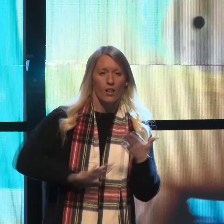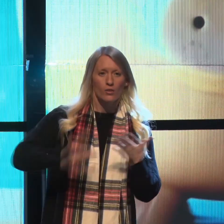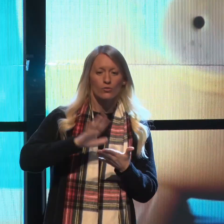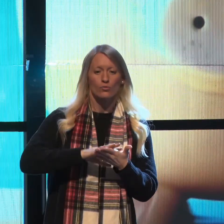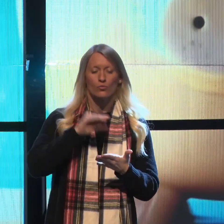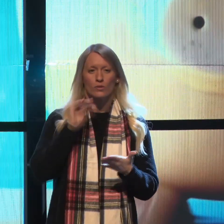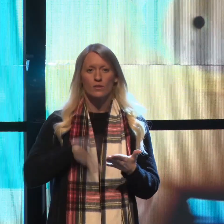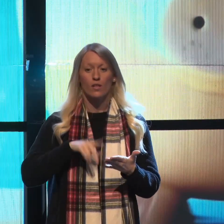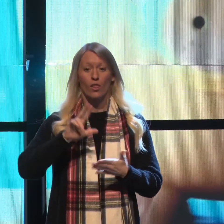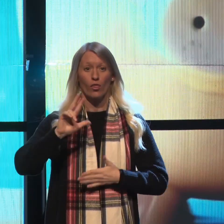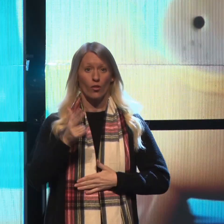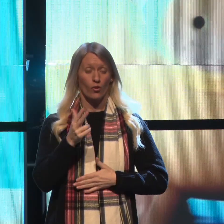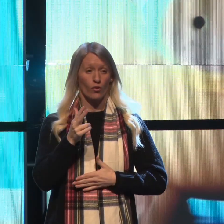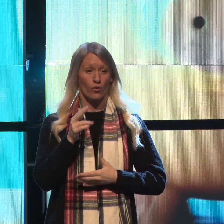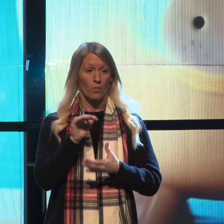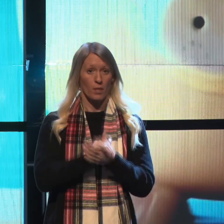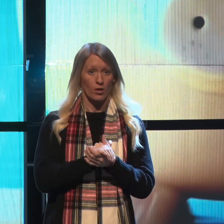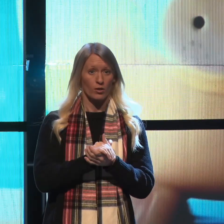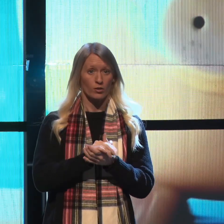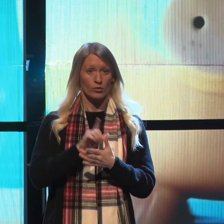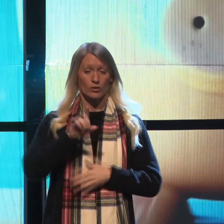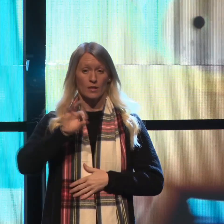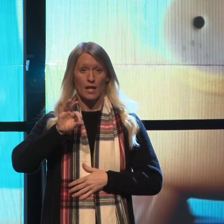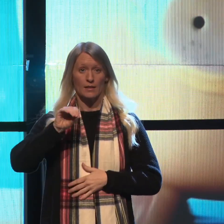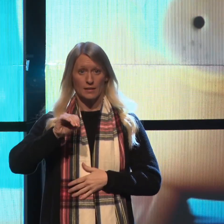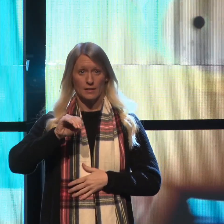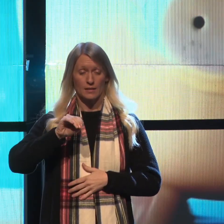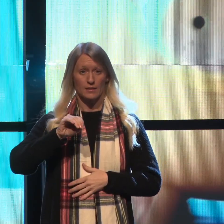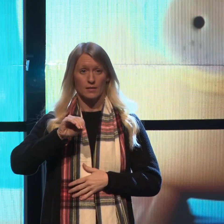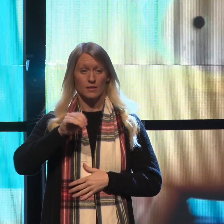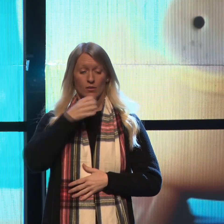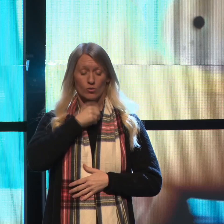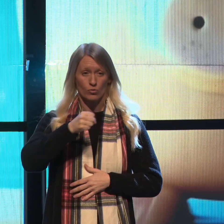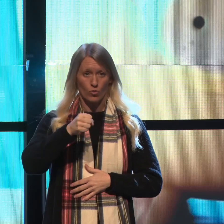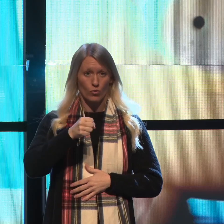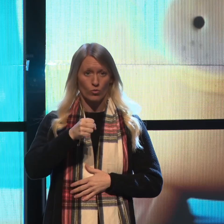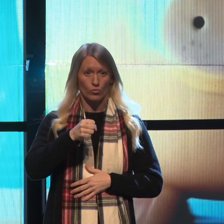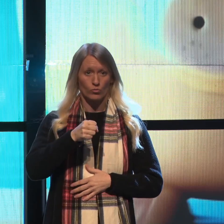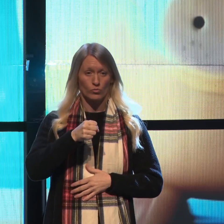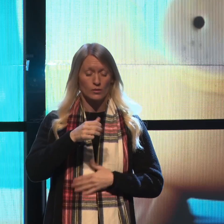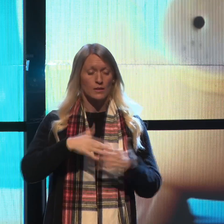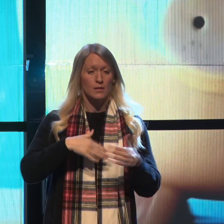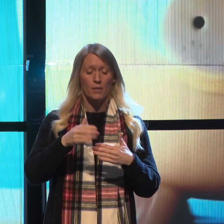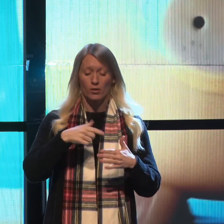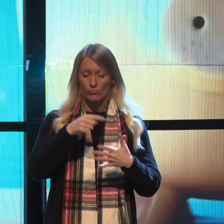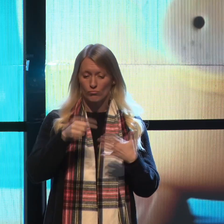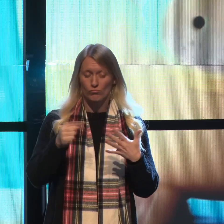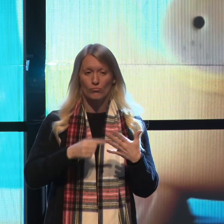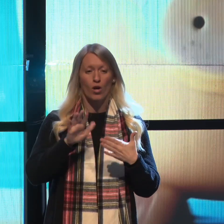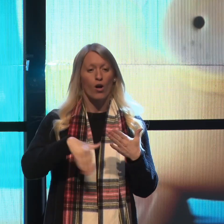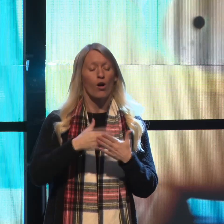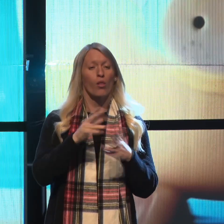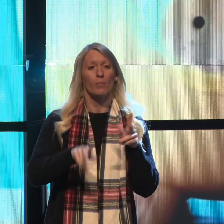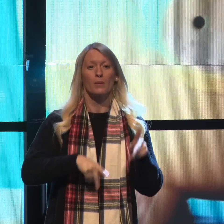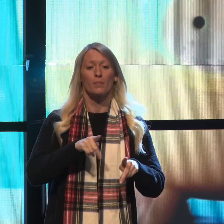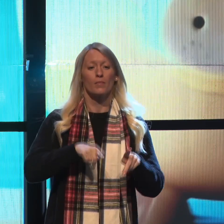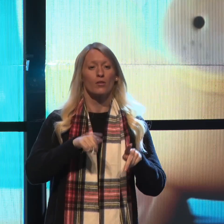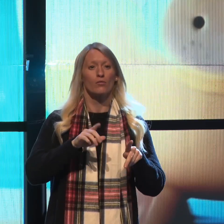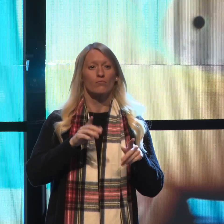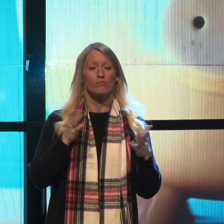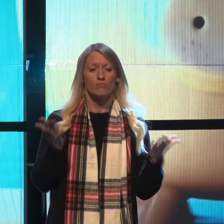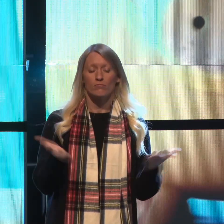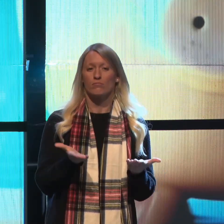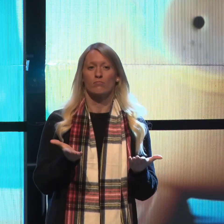are 90 years old. I hope that you'll sense this, that I'm actually going to do it. I'm going to take this as